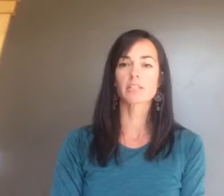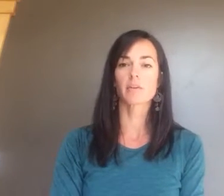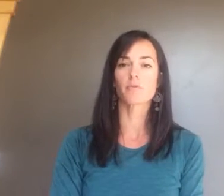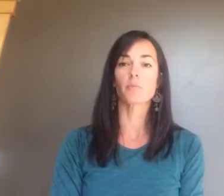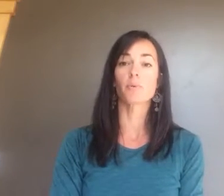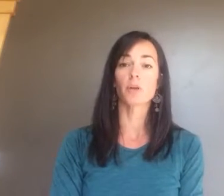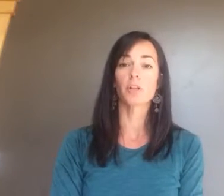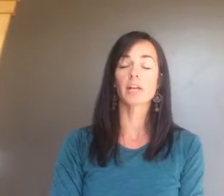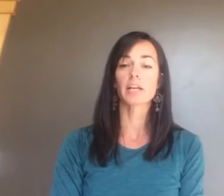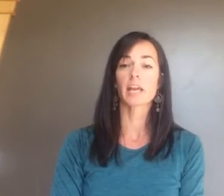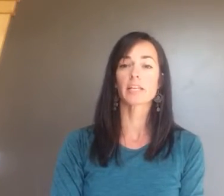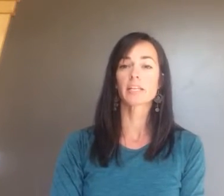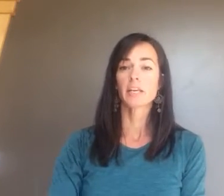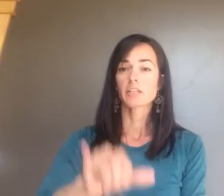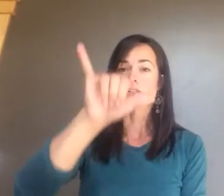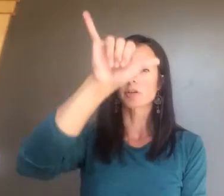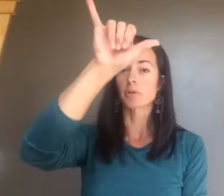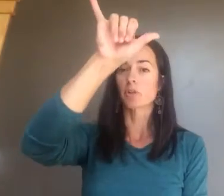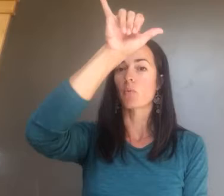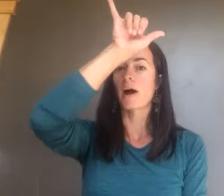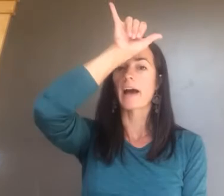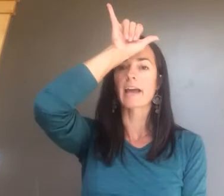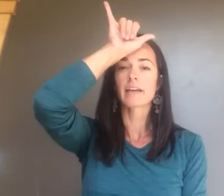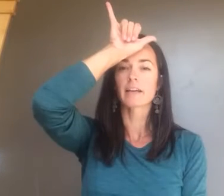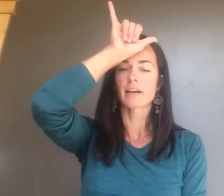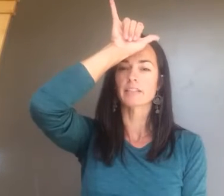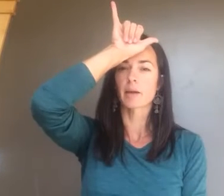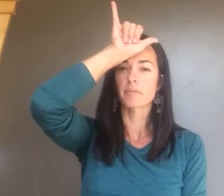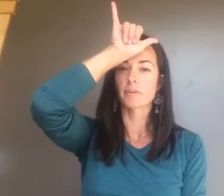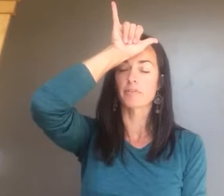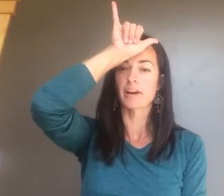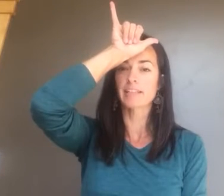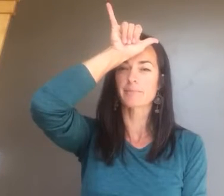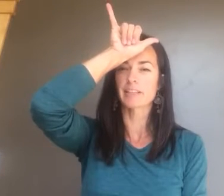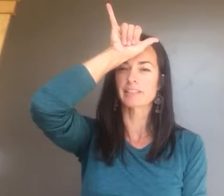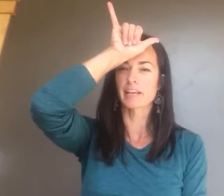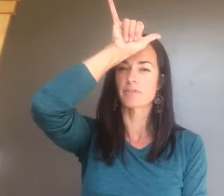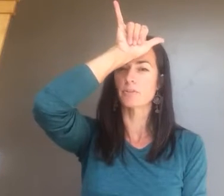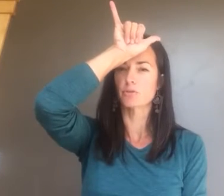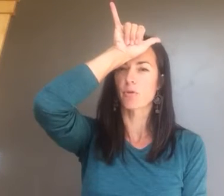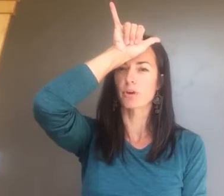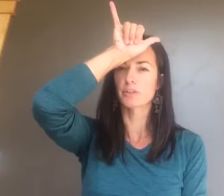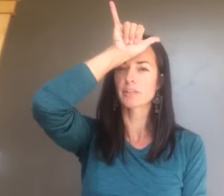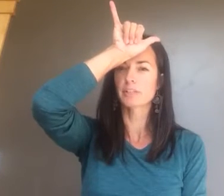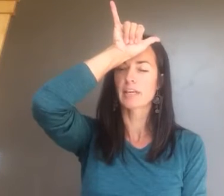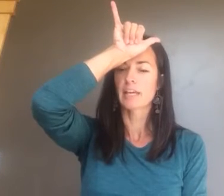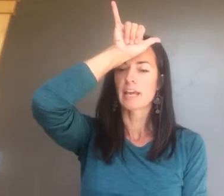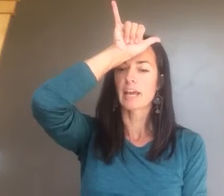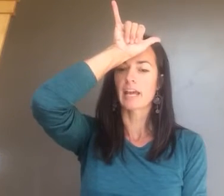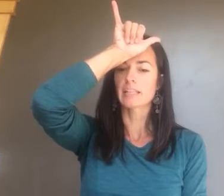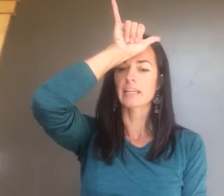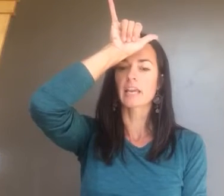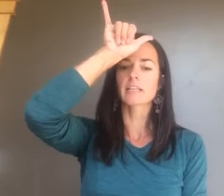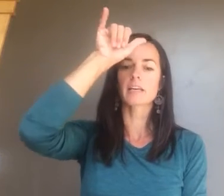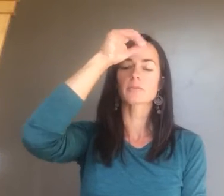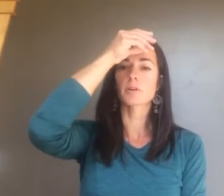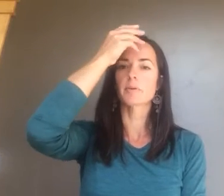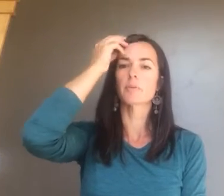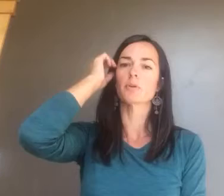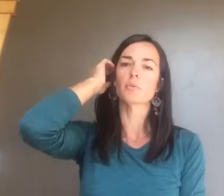shape for bull again. So you're going to put the Y on top of your forehead to make the sign for those horns. And the Canaanites were people who